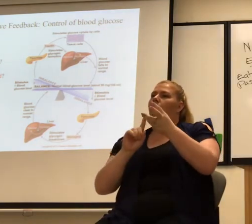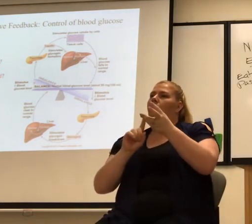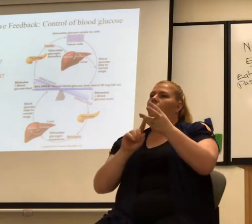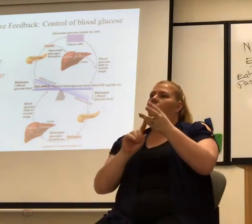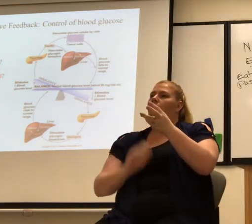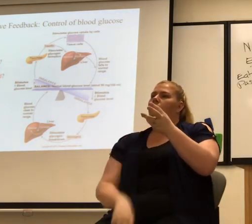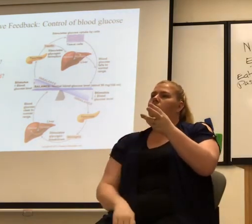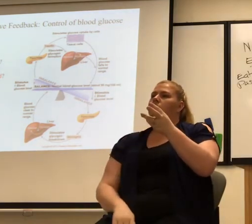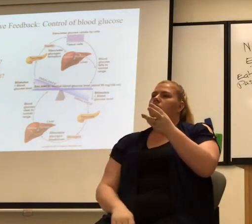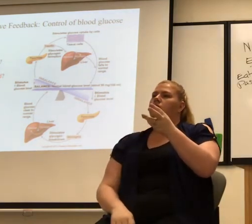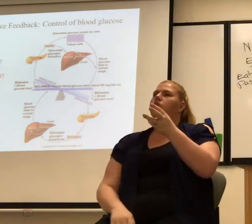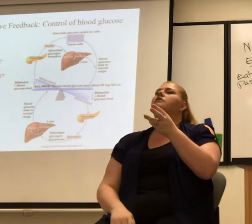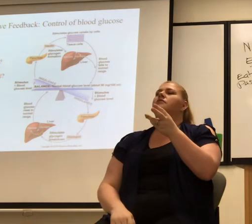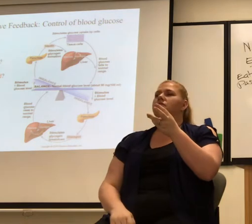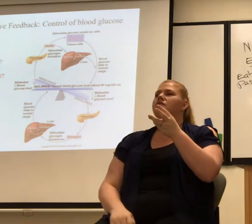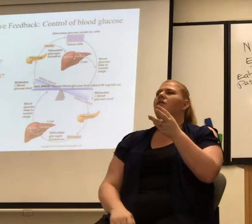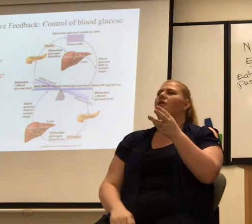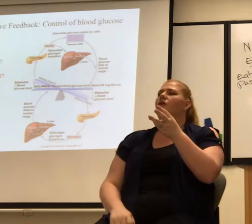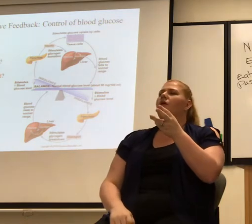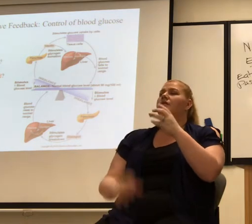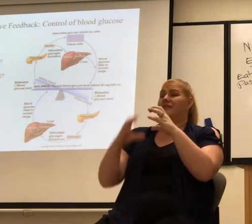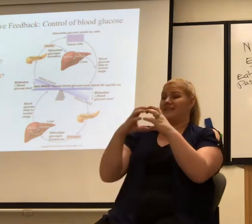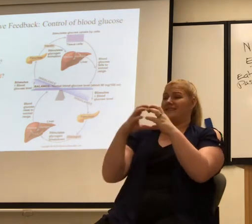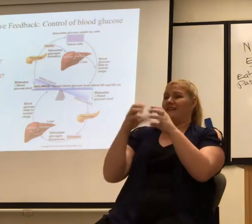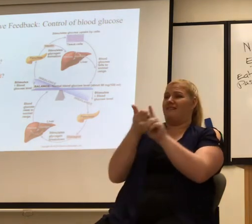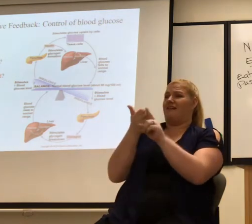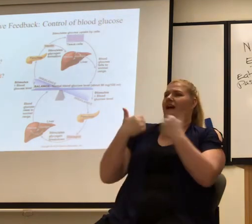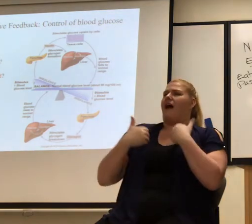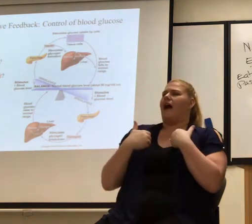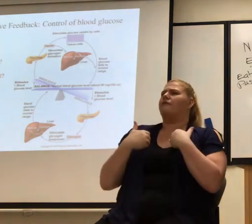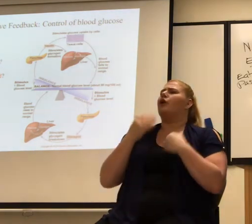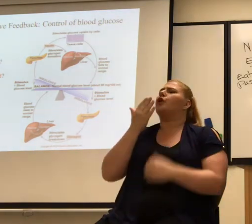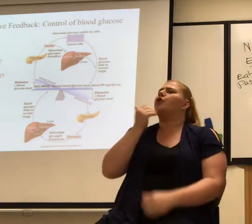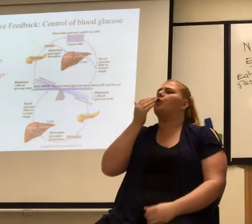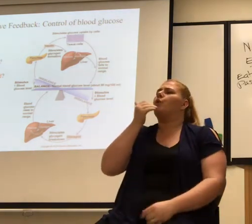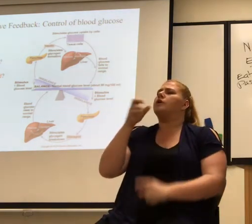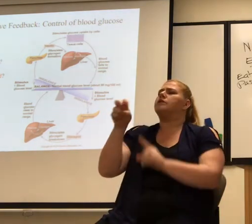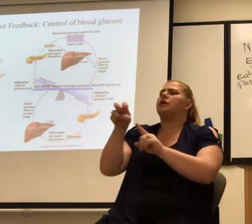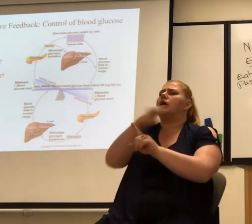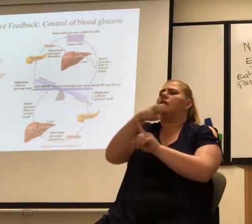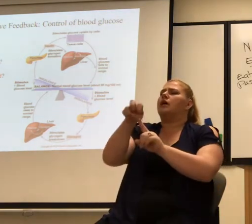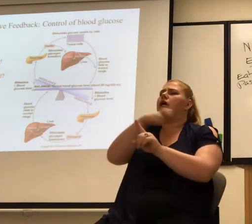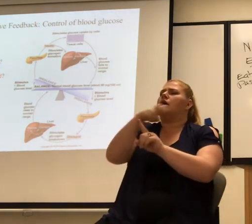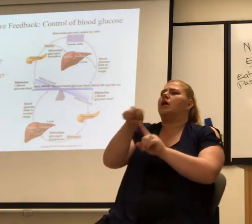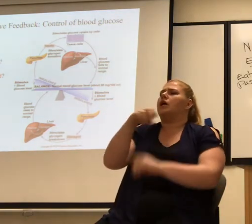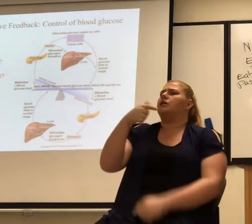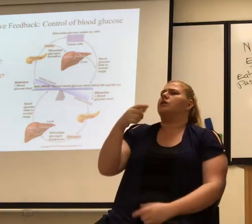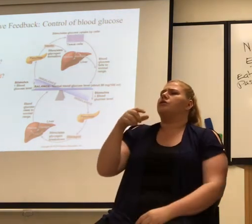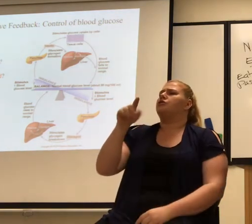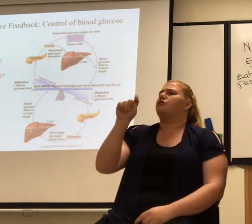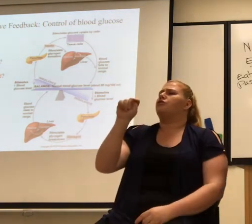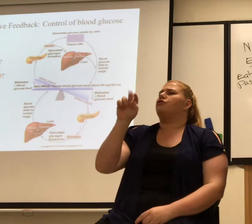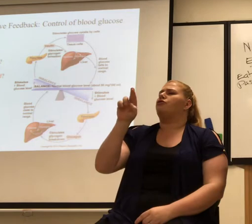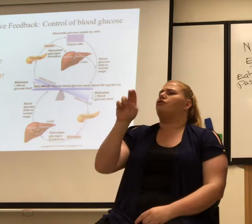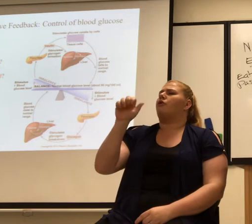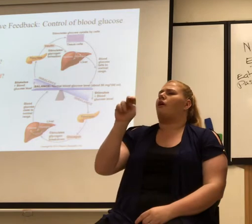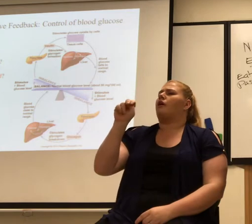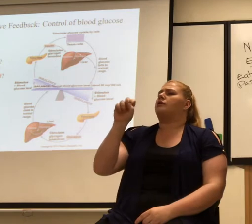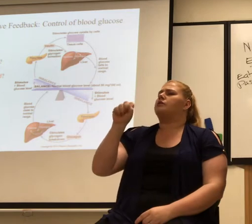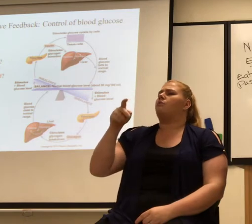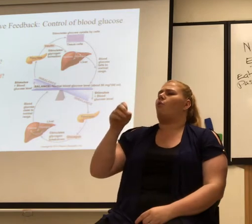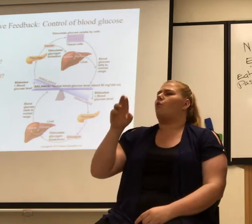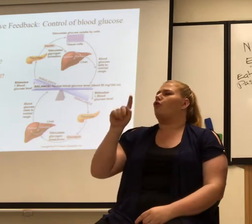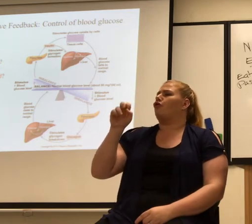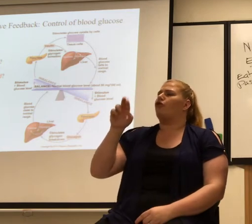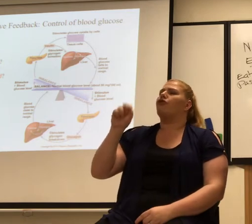glucose transporters I've drawn as these circles, blue circles, right? Normally they hang out in the middle of the